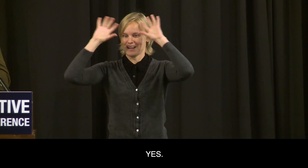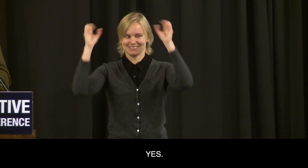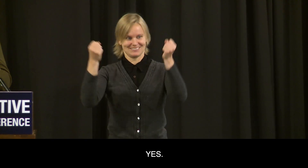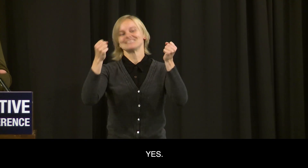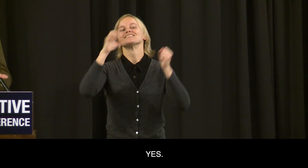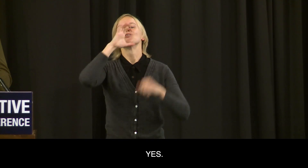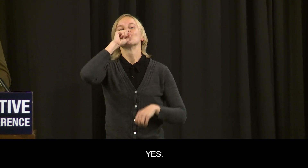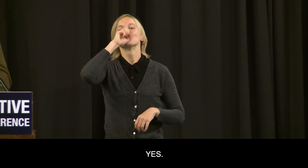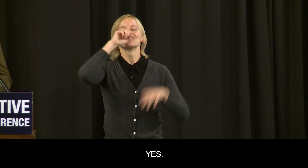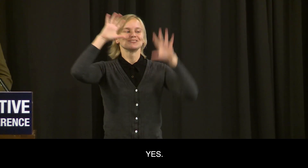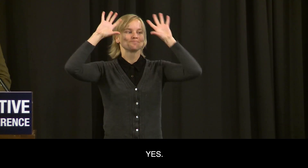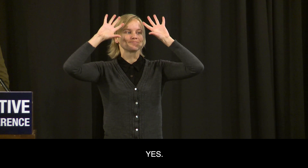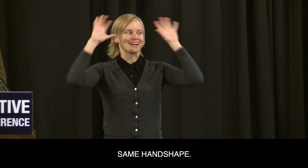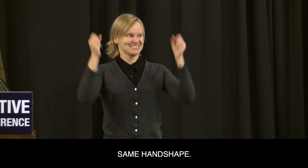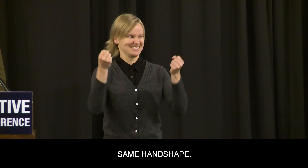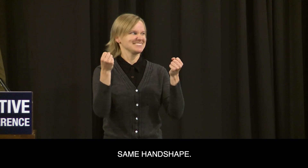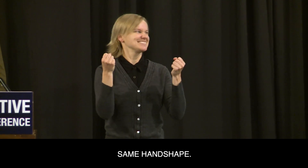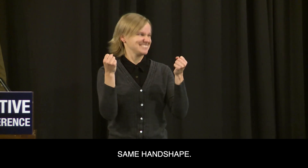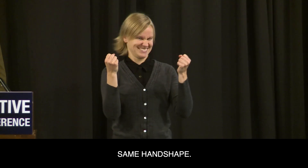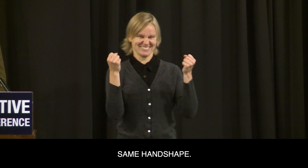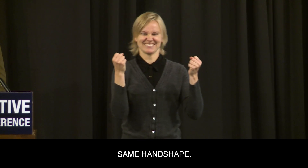Yes. Same hand shape.